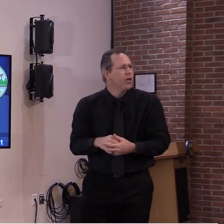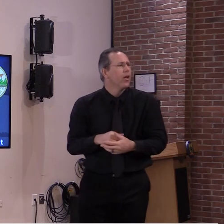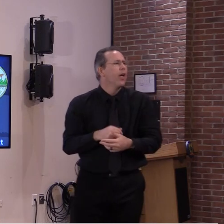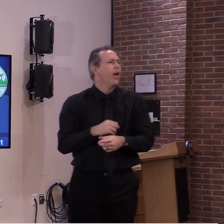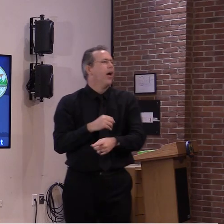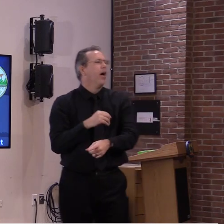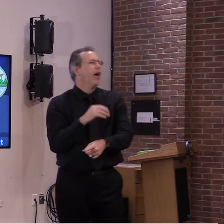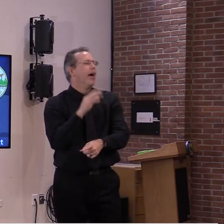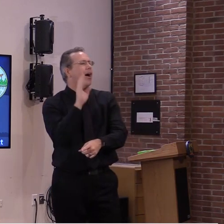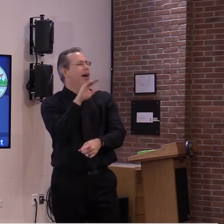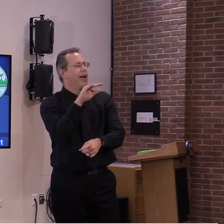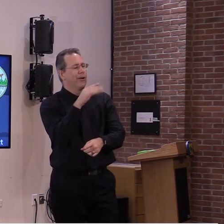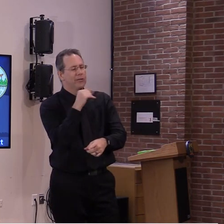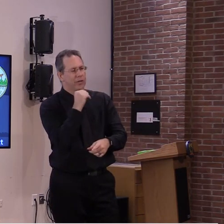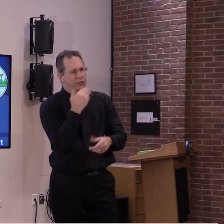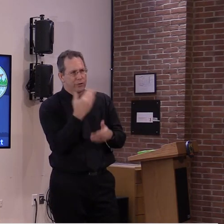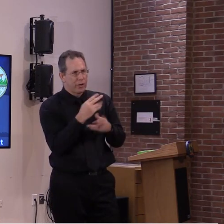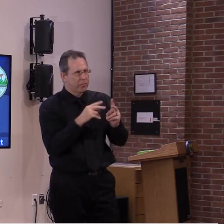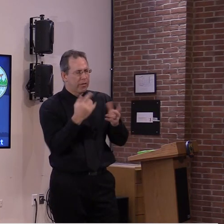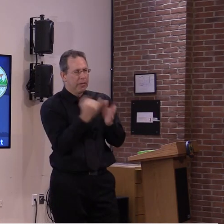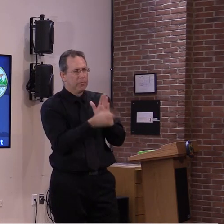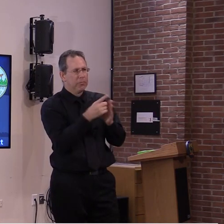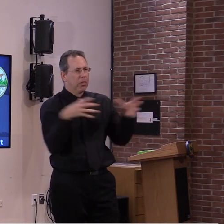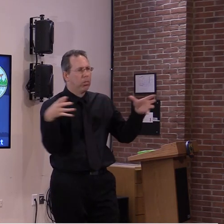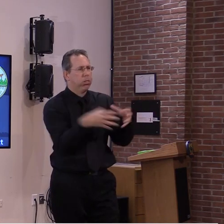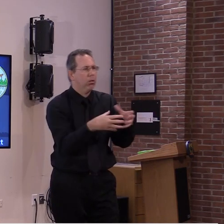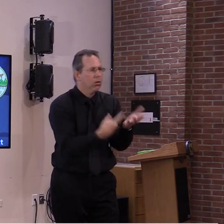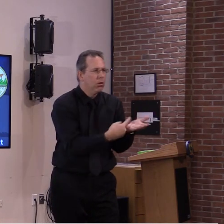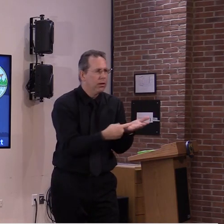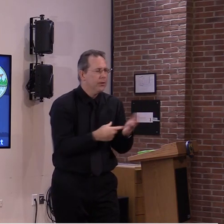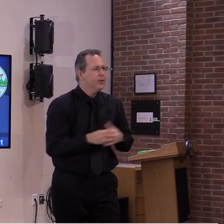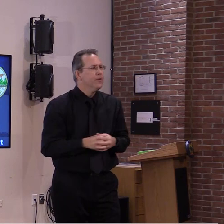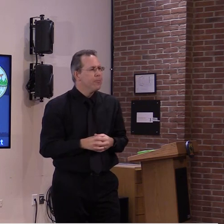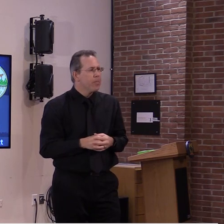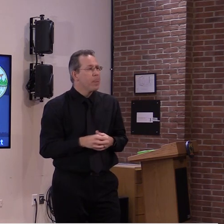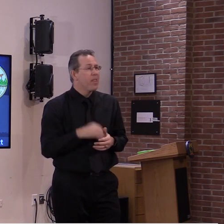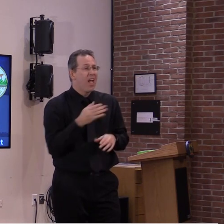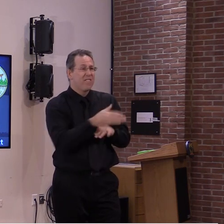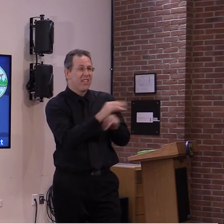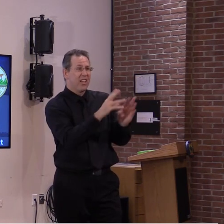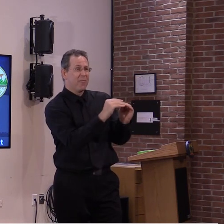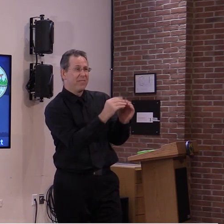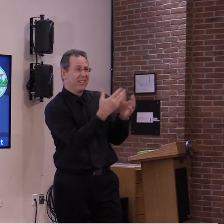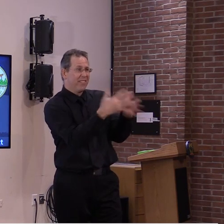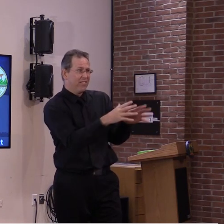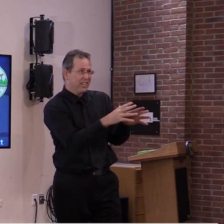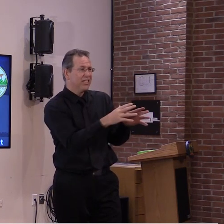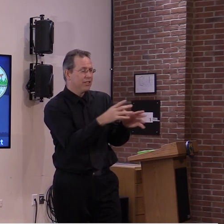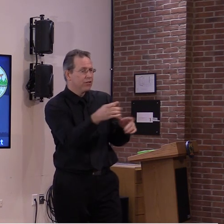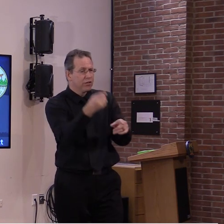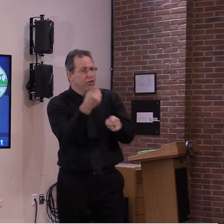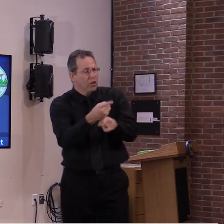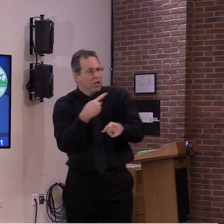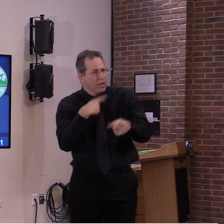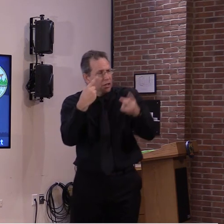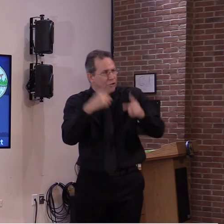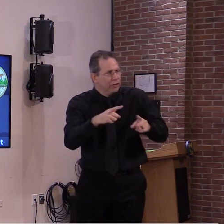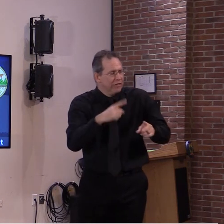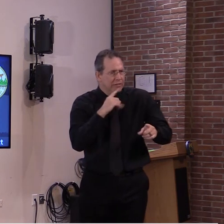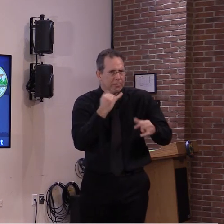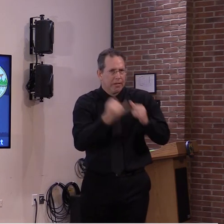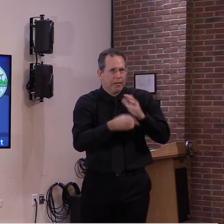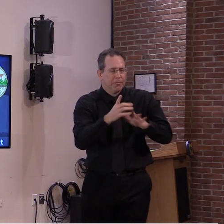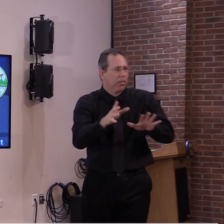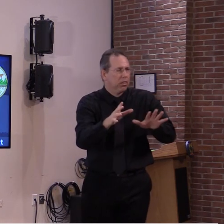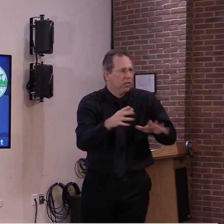up actually prior to that meeting that popped up on a rather quick timeline, as you indicated. We followed up